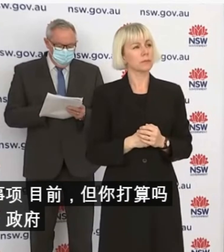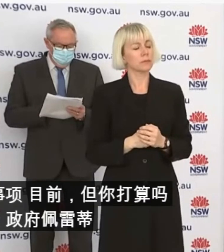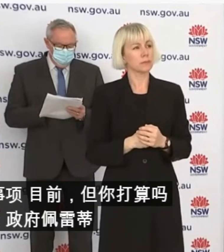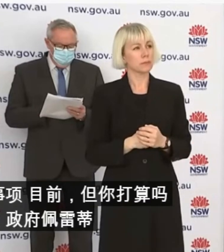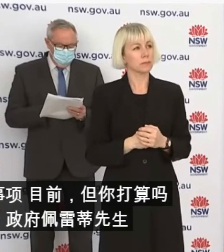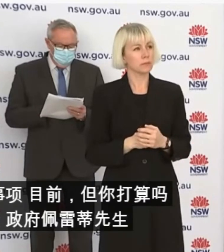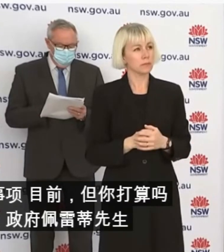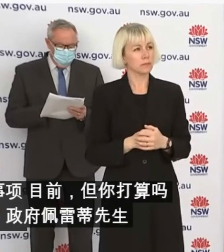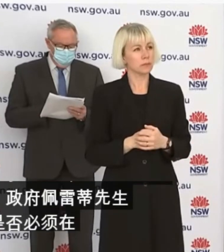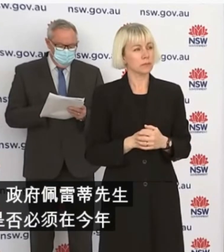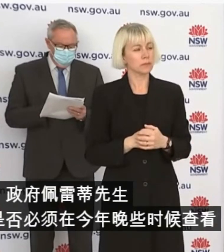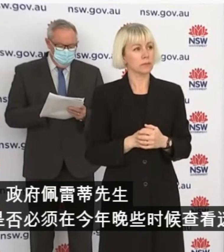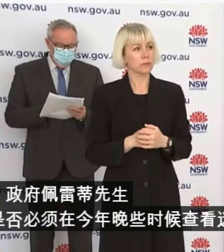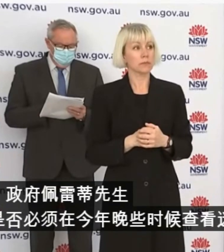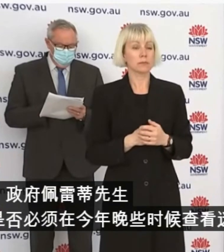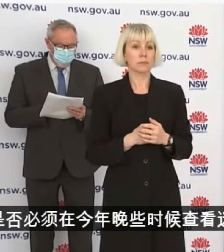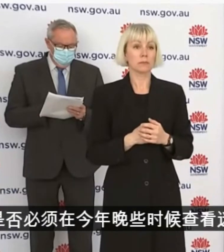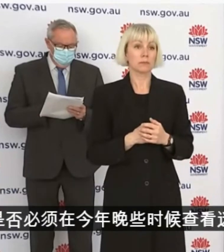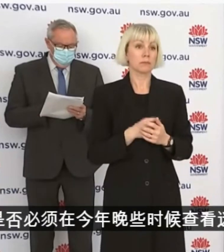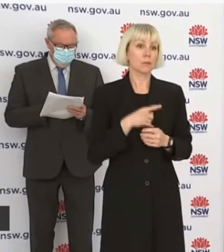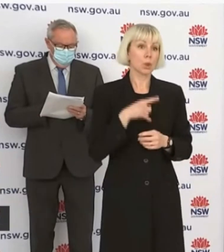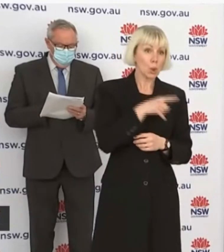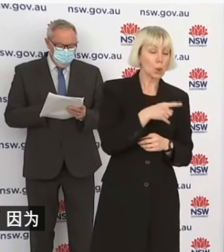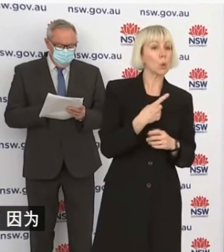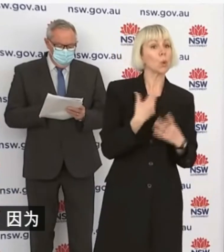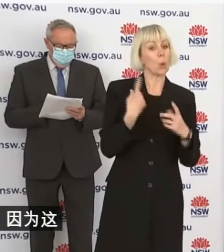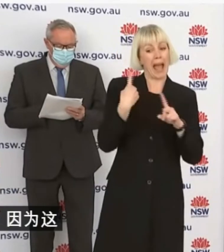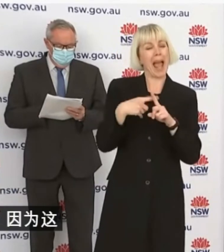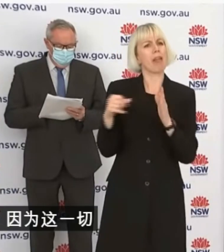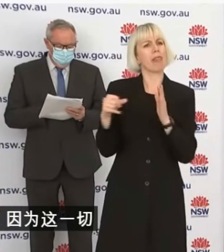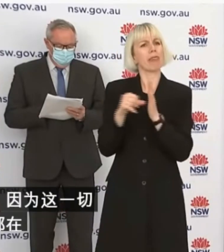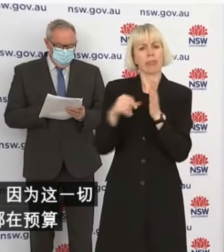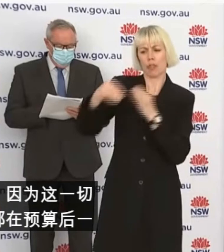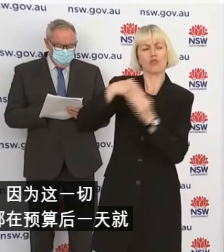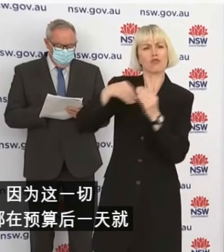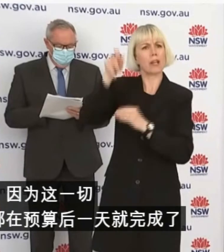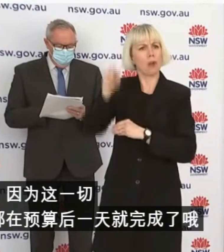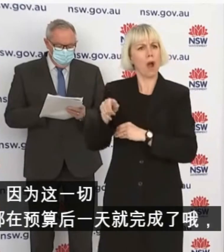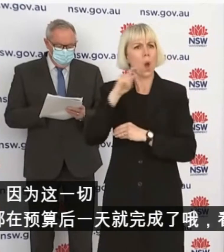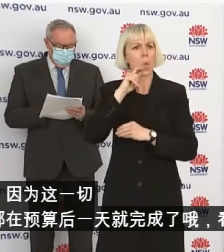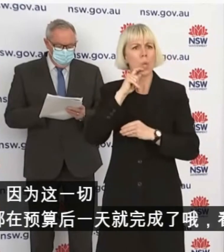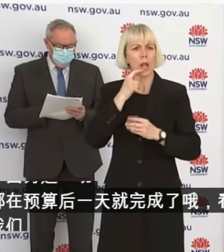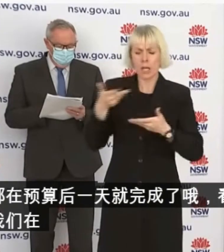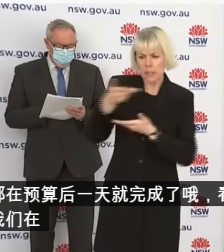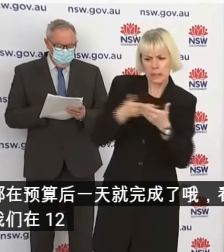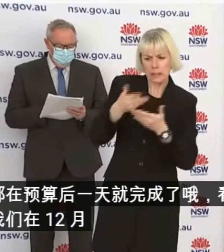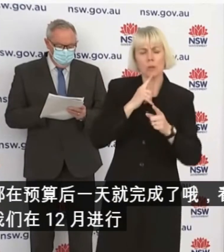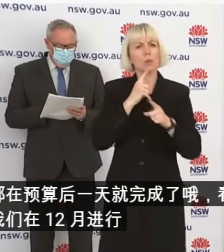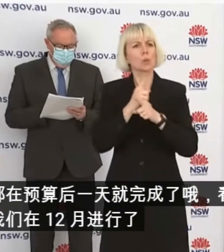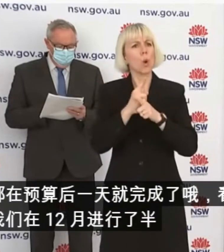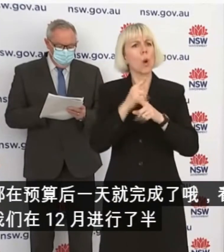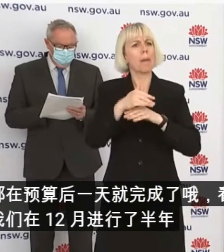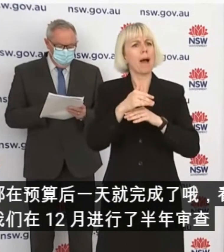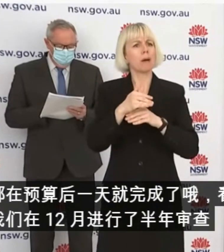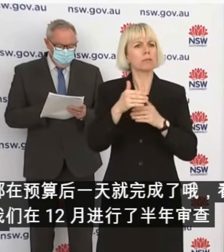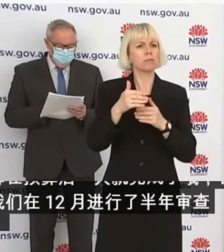as the government, Mr Perrottet, have to look at things like a mini budget later in the year? Because this is all hit a day after the budget. Oh, look, we have the half-year